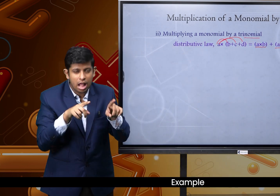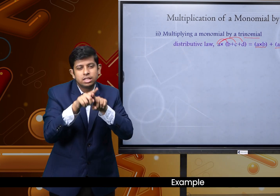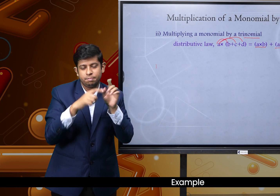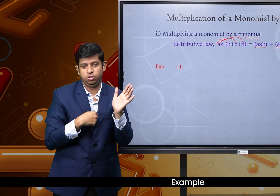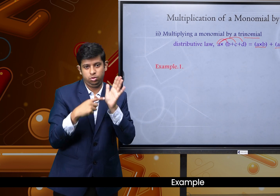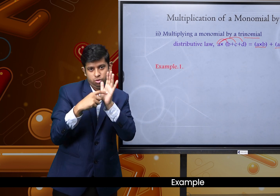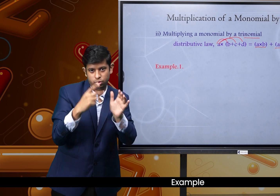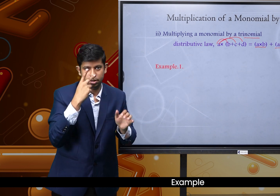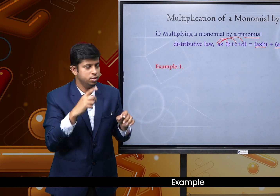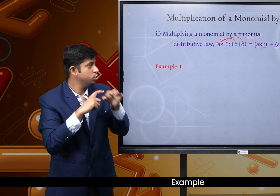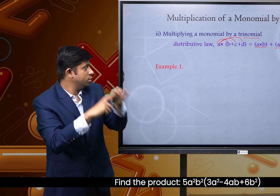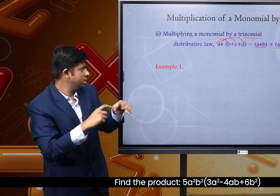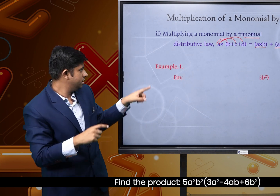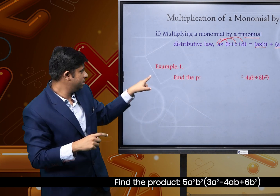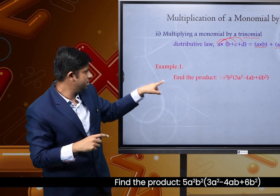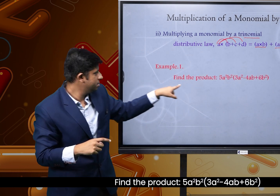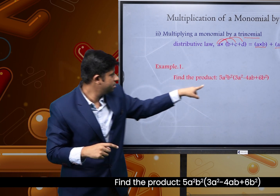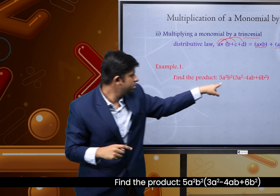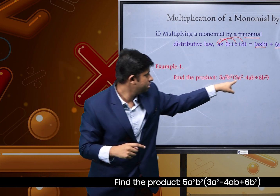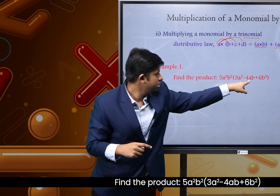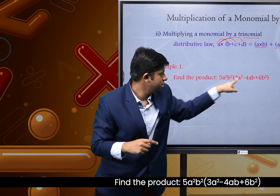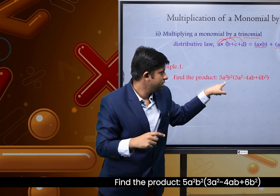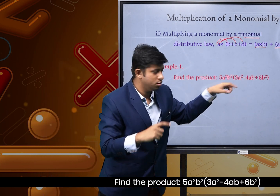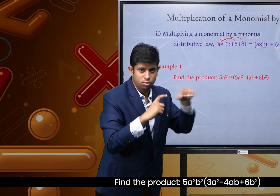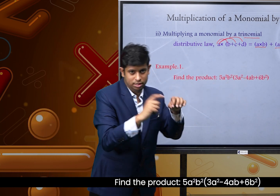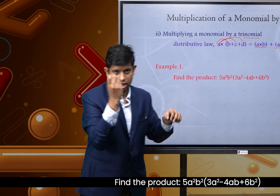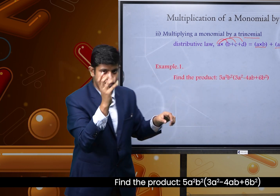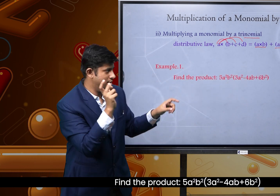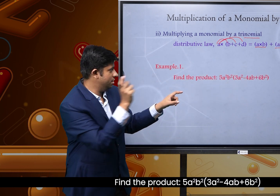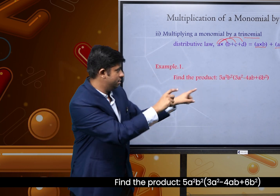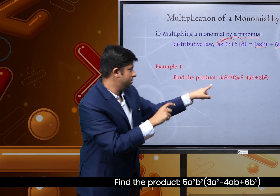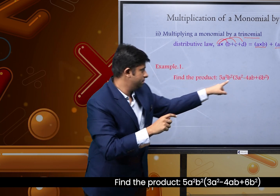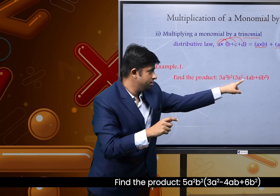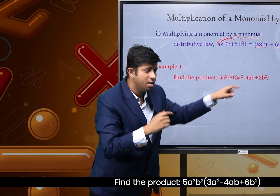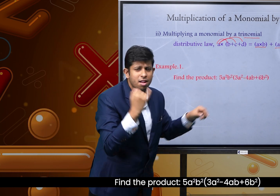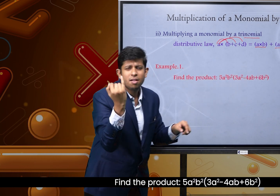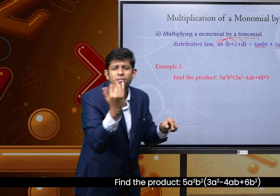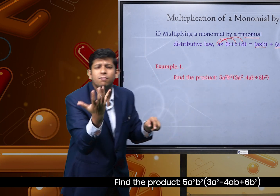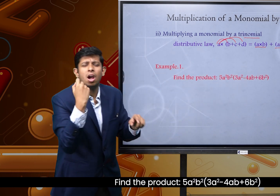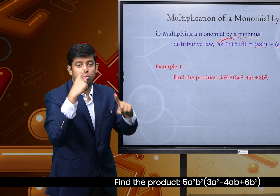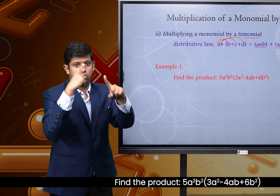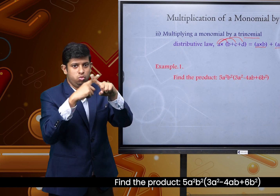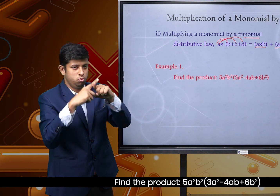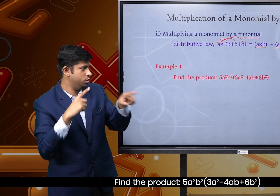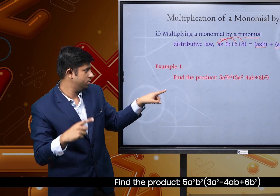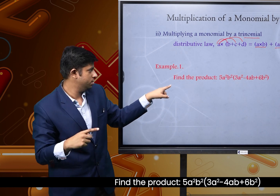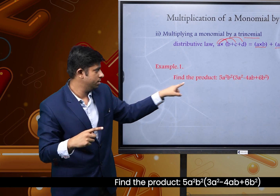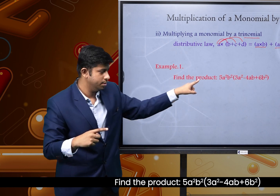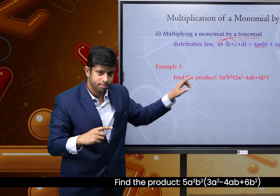Example: find the product 5a square b square of 3a square minus 4ab plus 6b